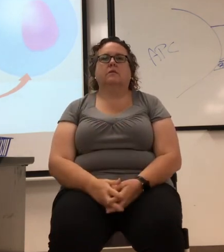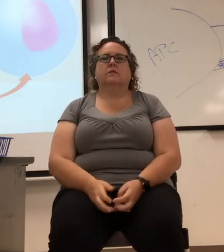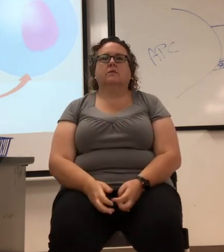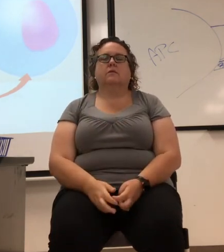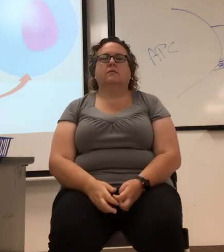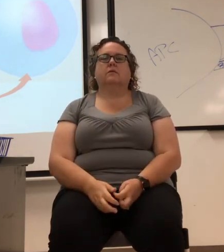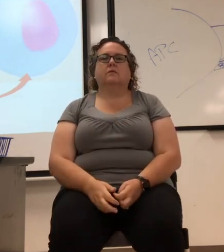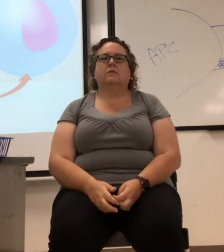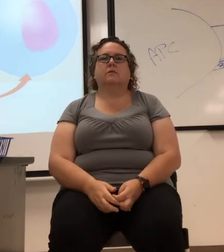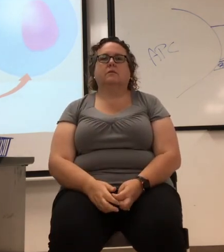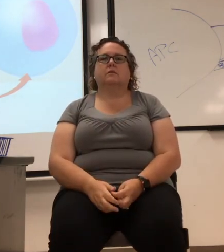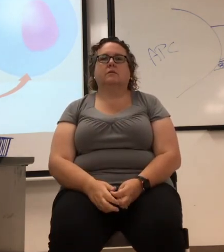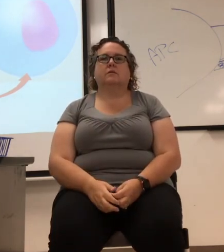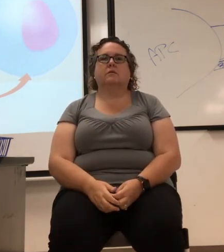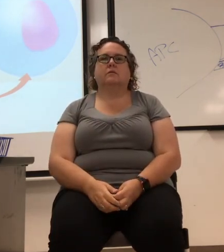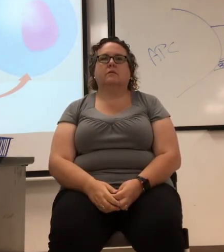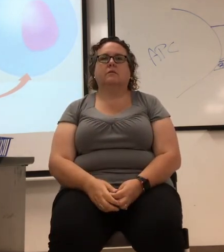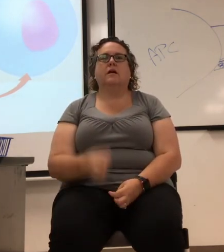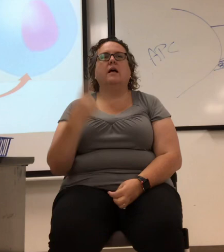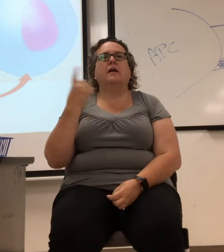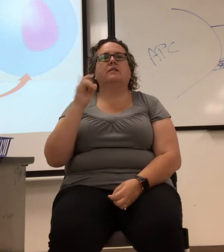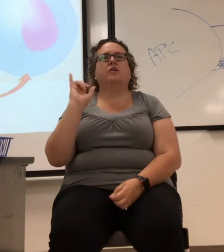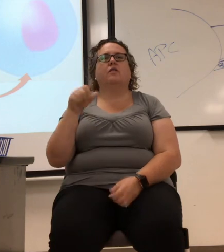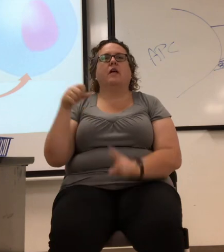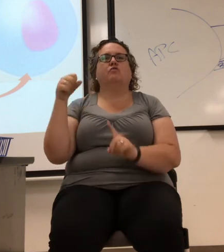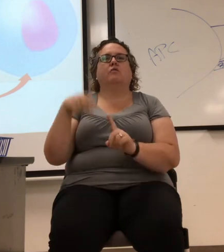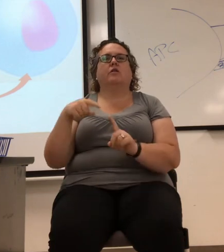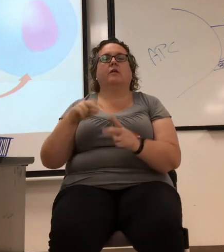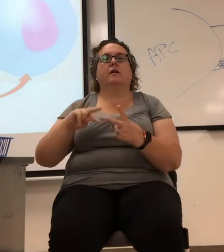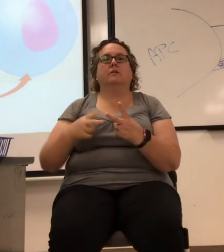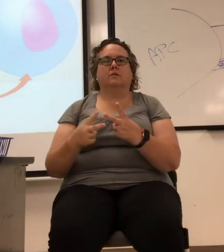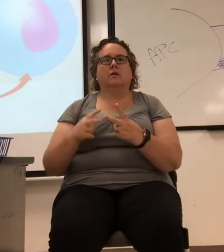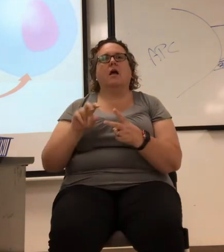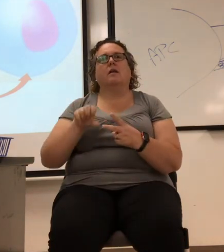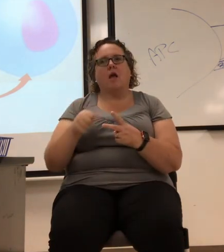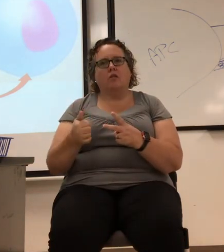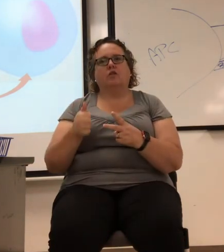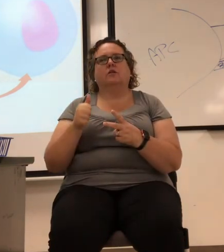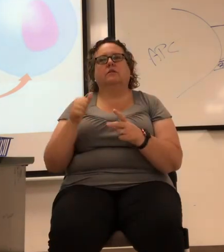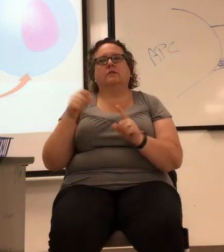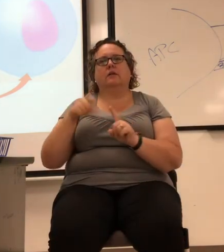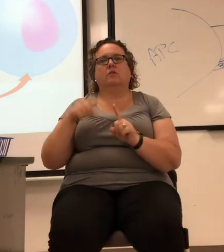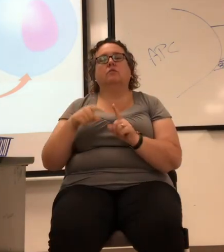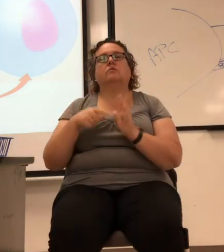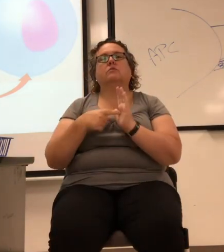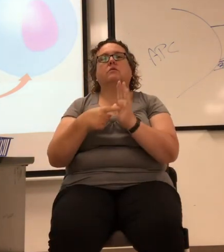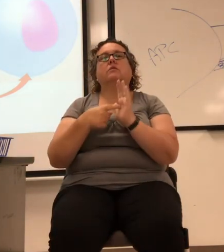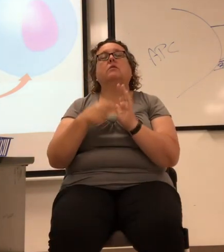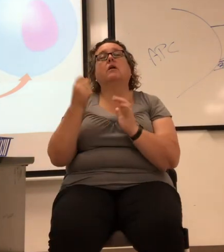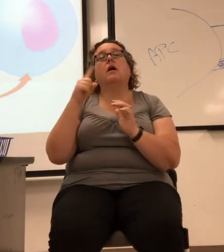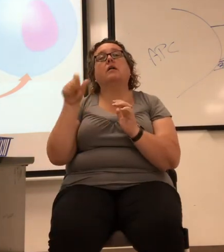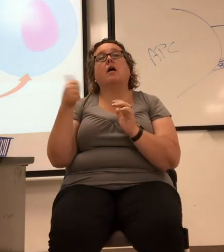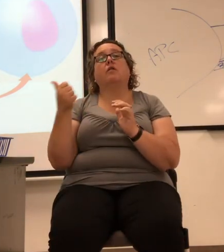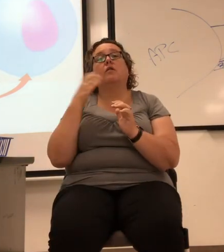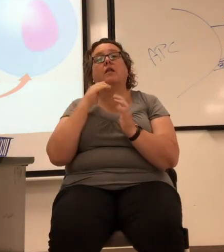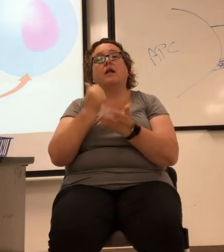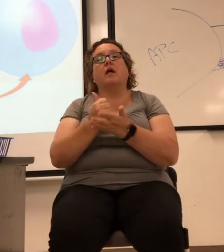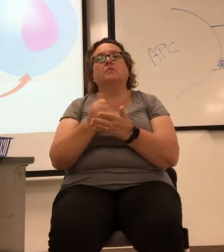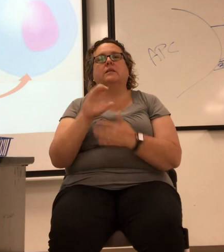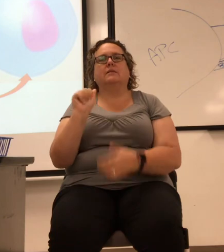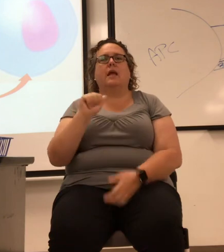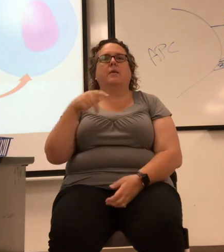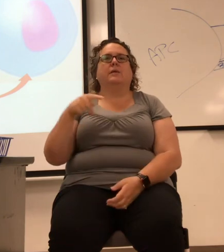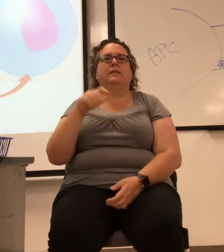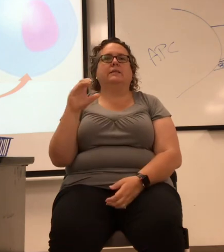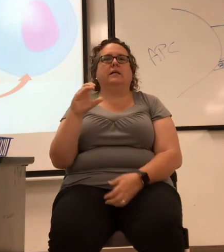CD28. Consider that triggering another signal. So call it signal 2. Another thing that helps the activation is the APC